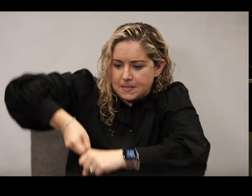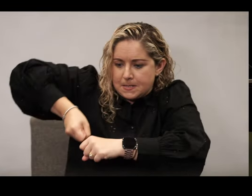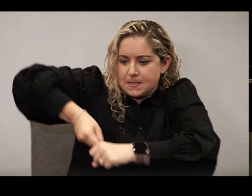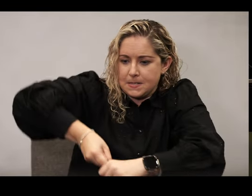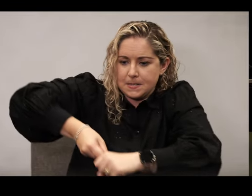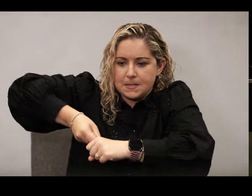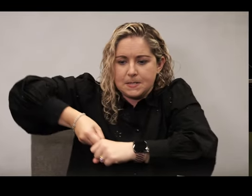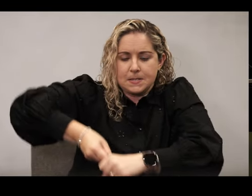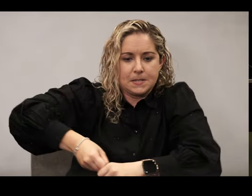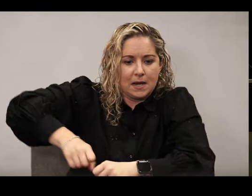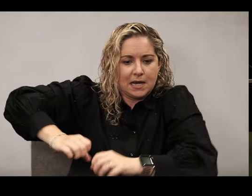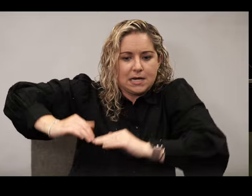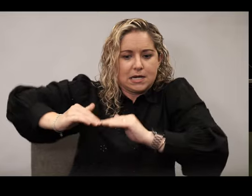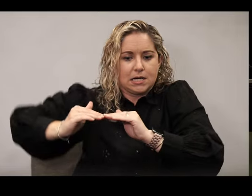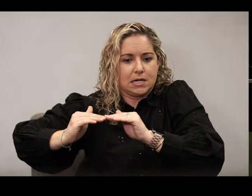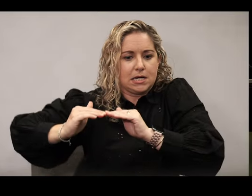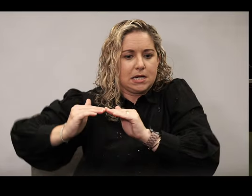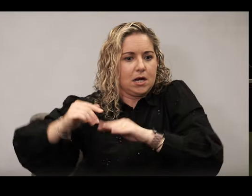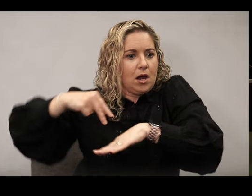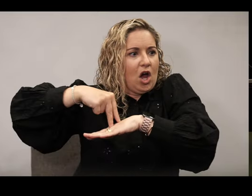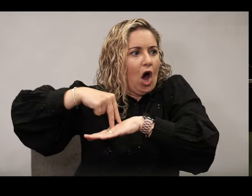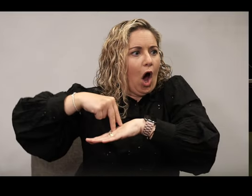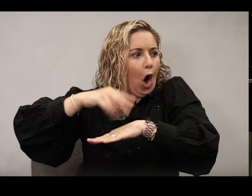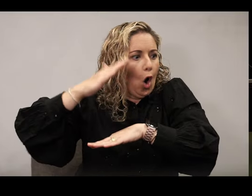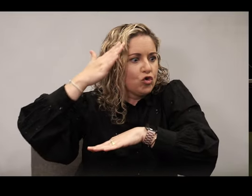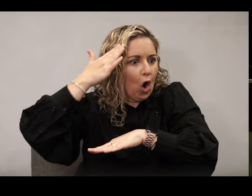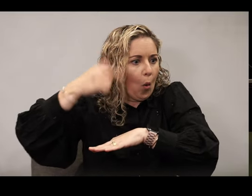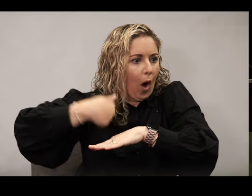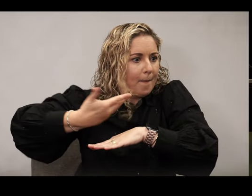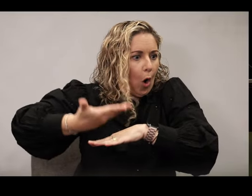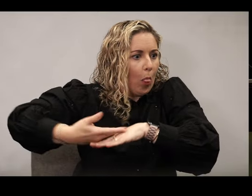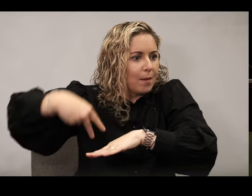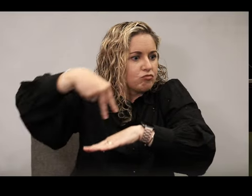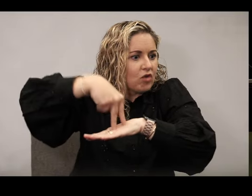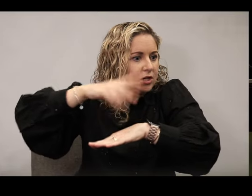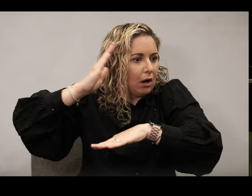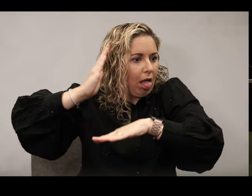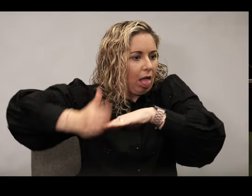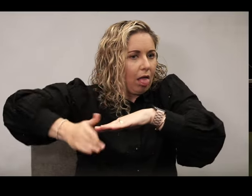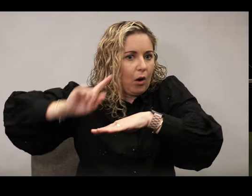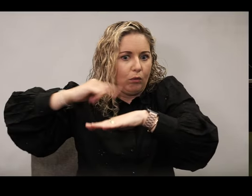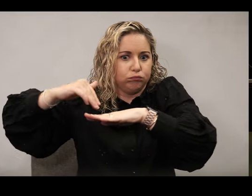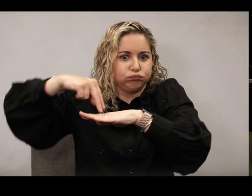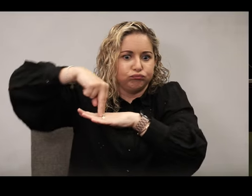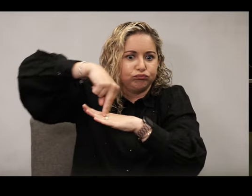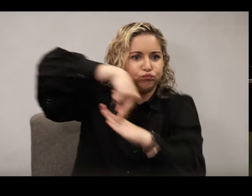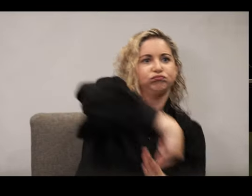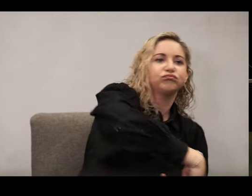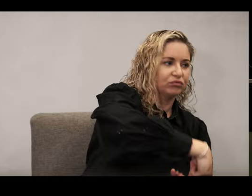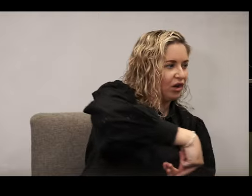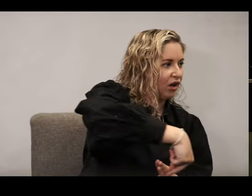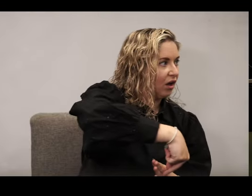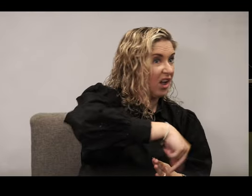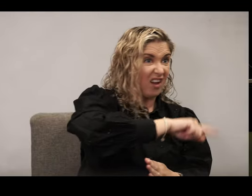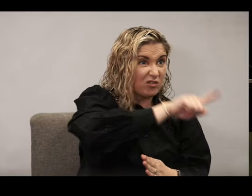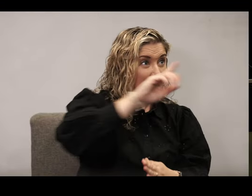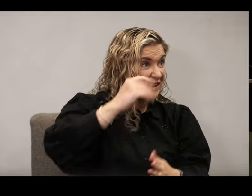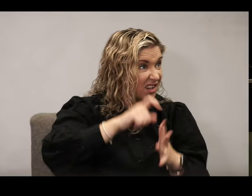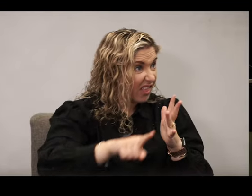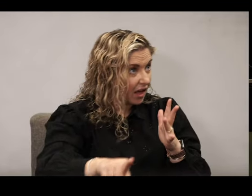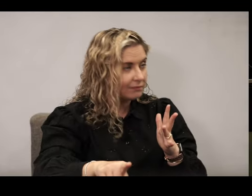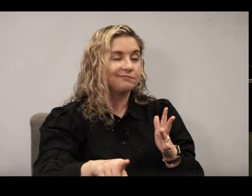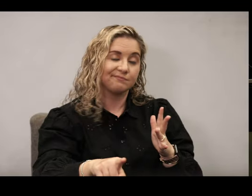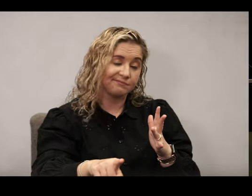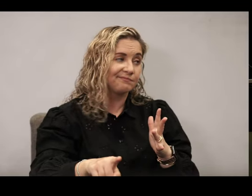No, neither have I. But that's what Western society has been doing for decades, trying to cut out of society